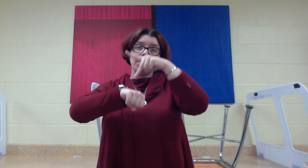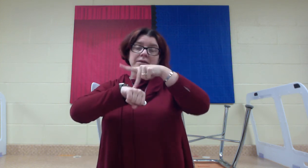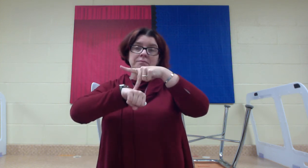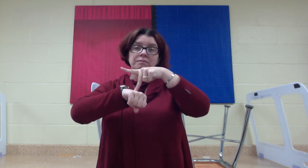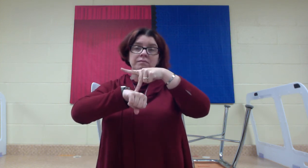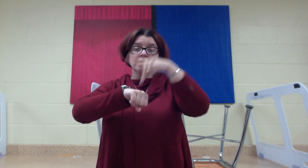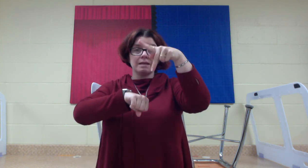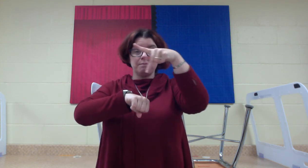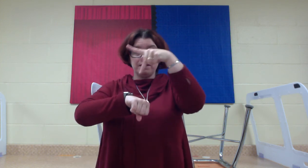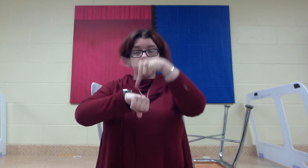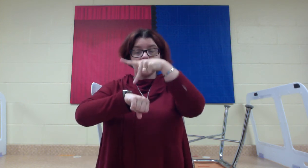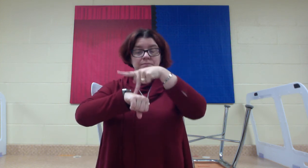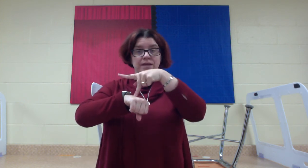Pumpkin. It's that P. Tap, tap.